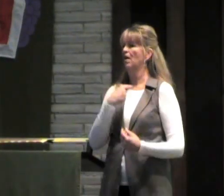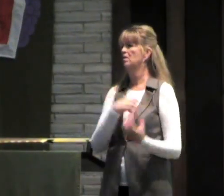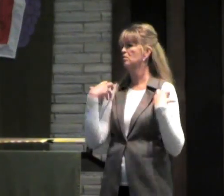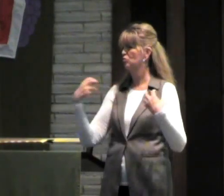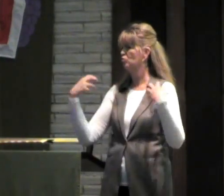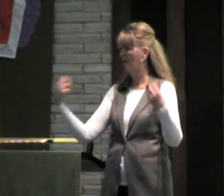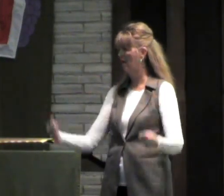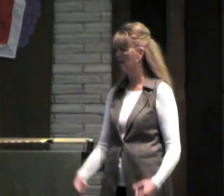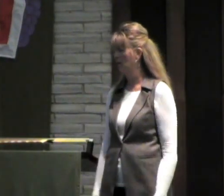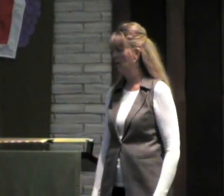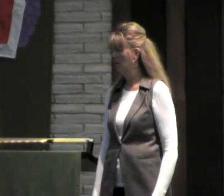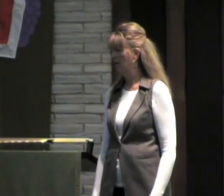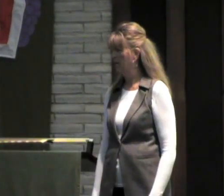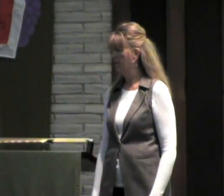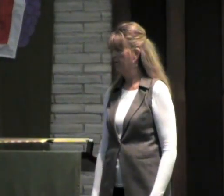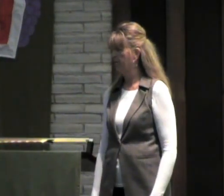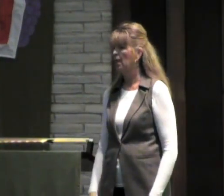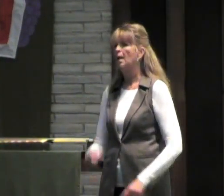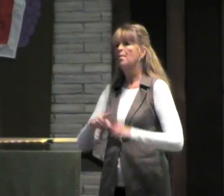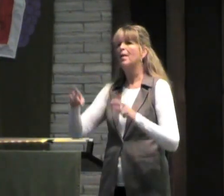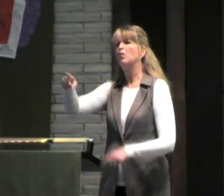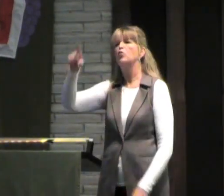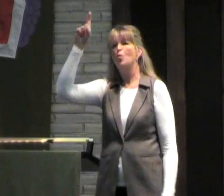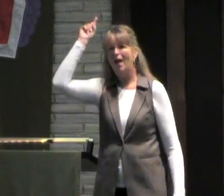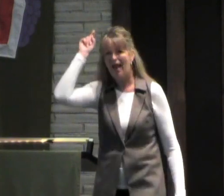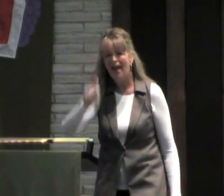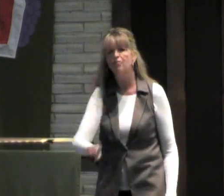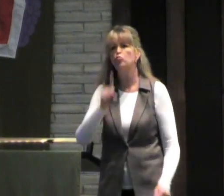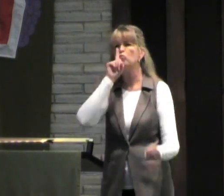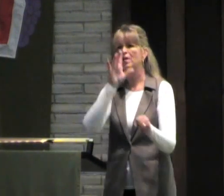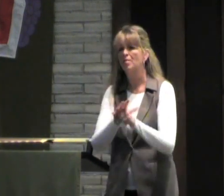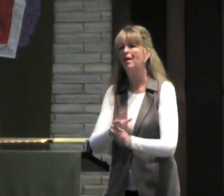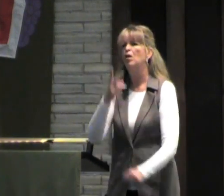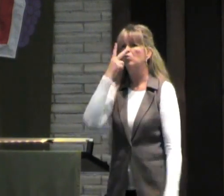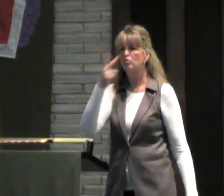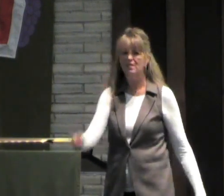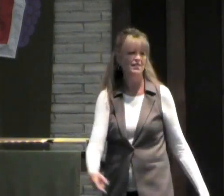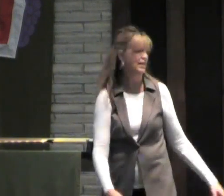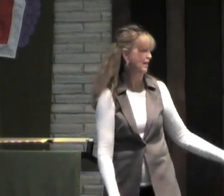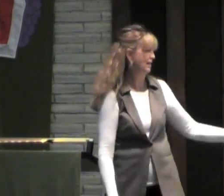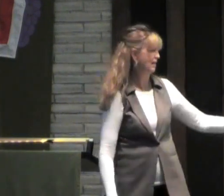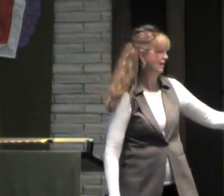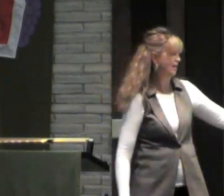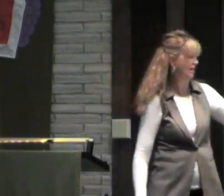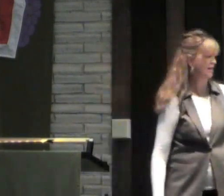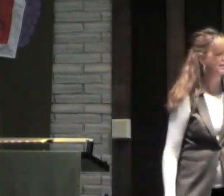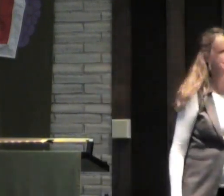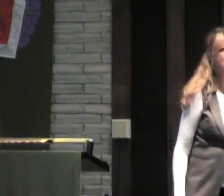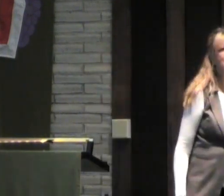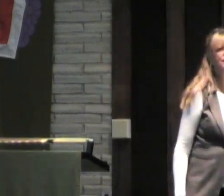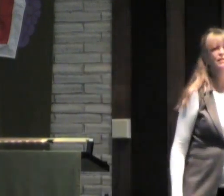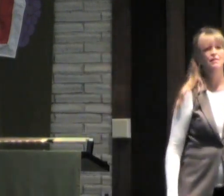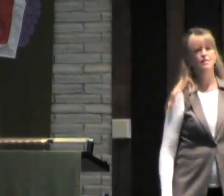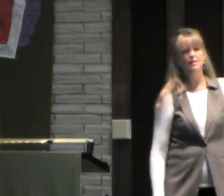Christ. He gives us the strength to do it. But you have to believe when you see this,